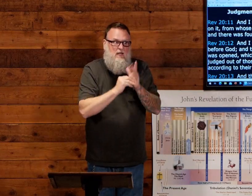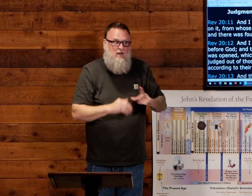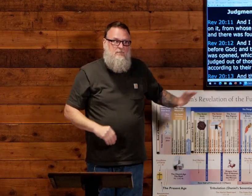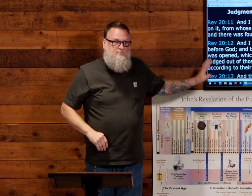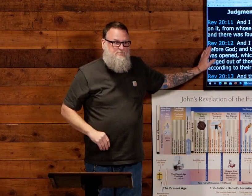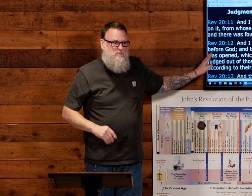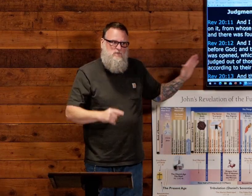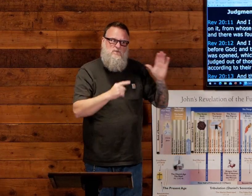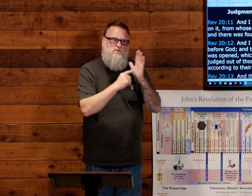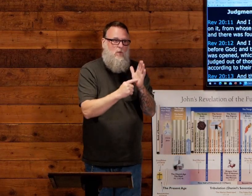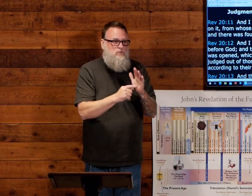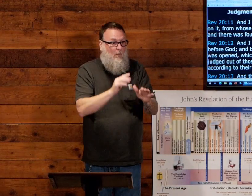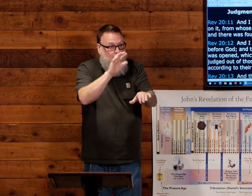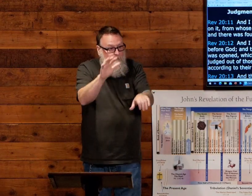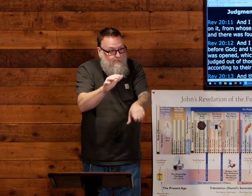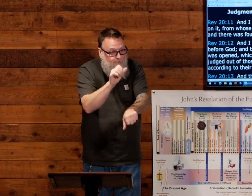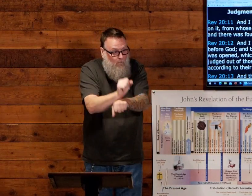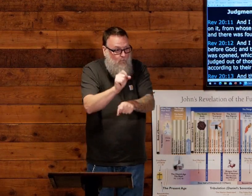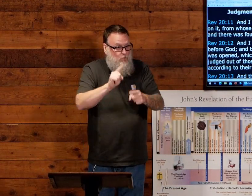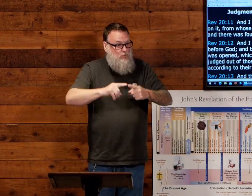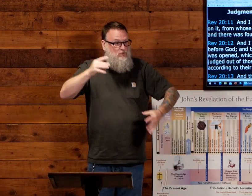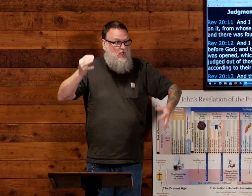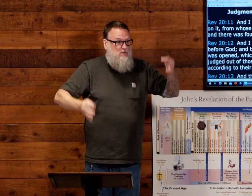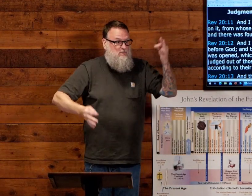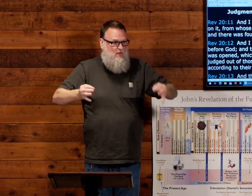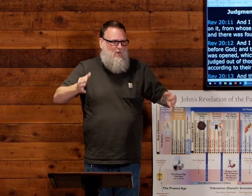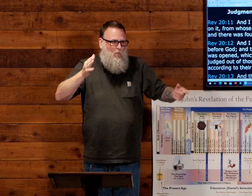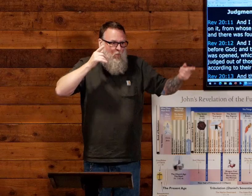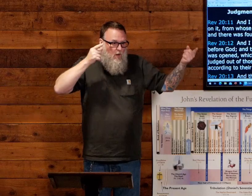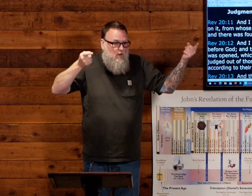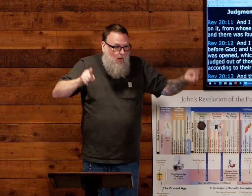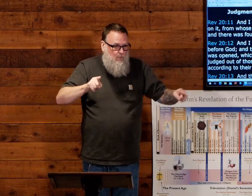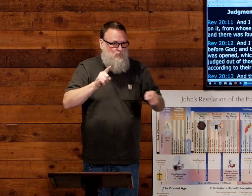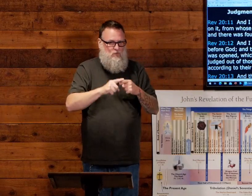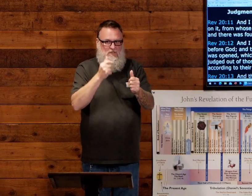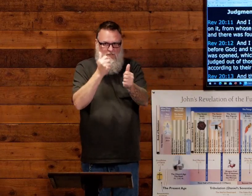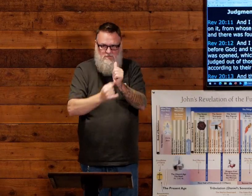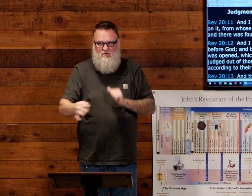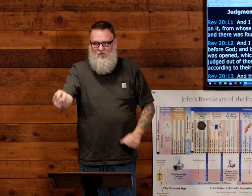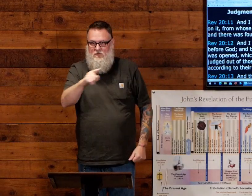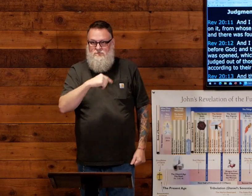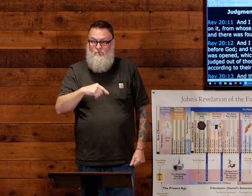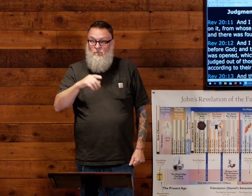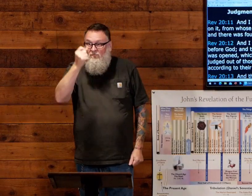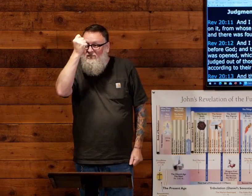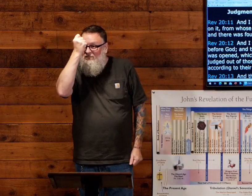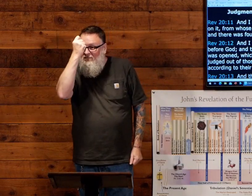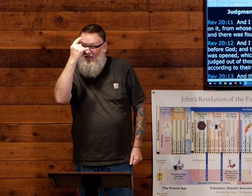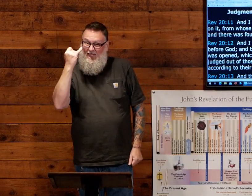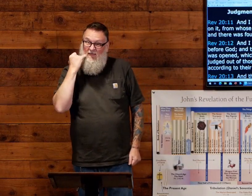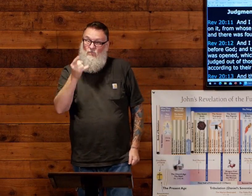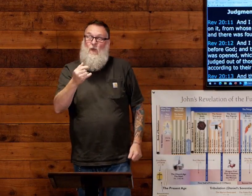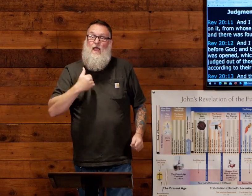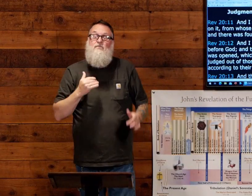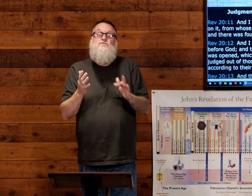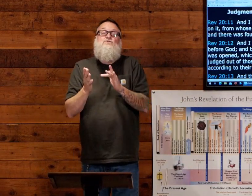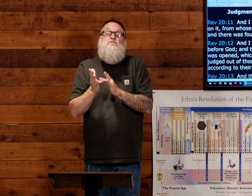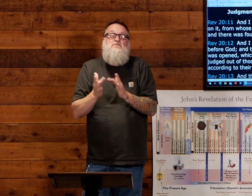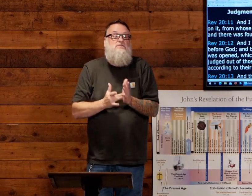When you read, you'll see this again. An appointment to be judged. What happens to each of us?